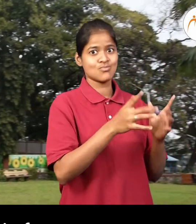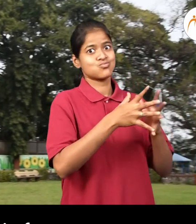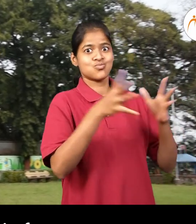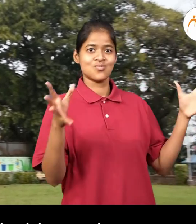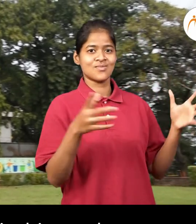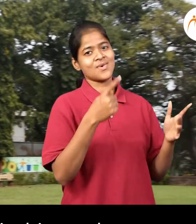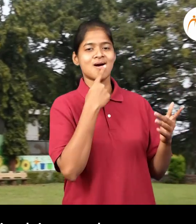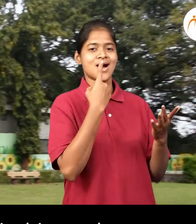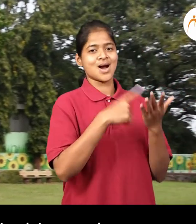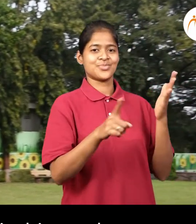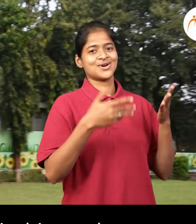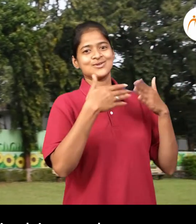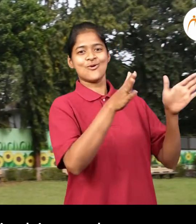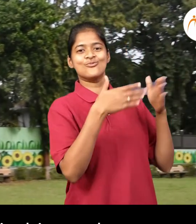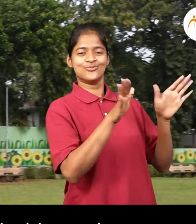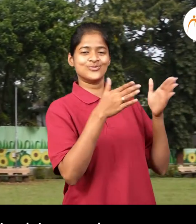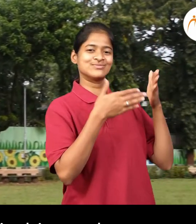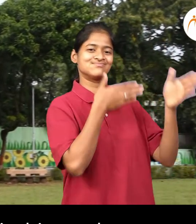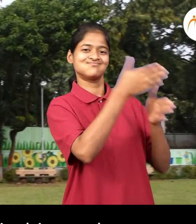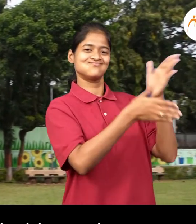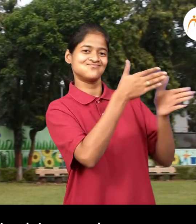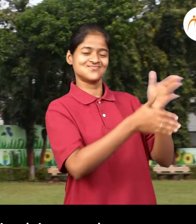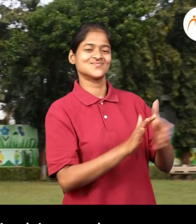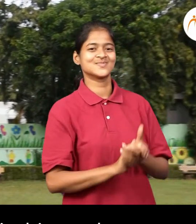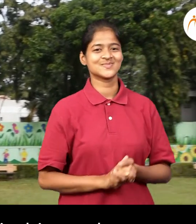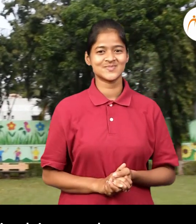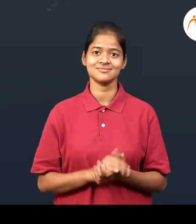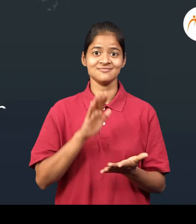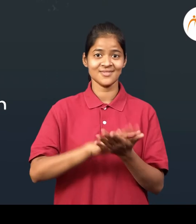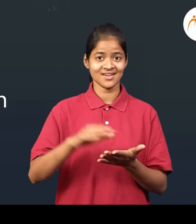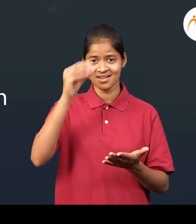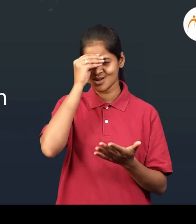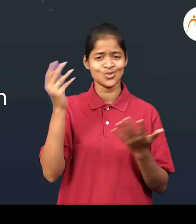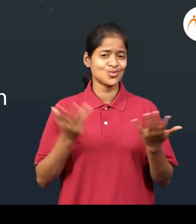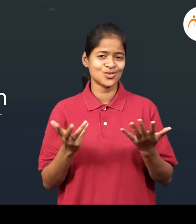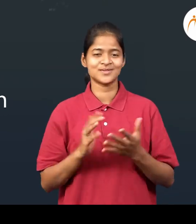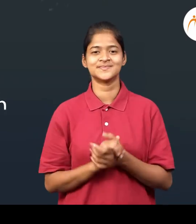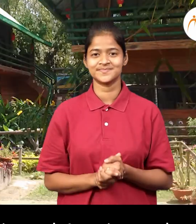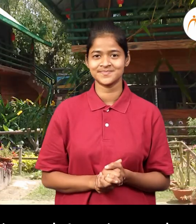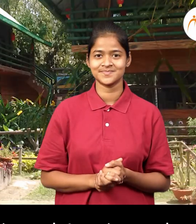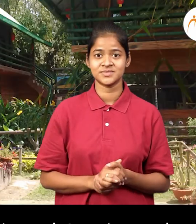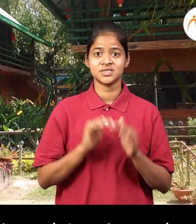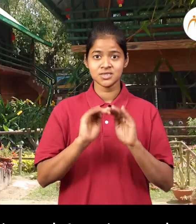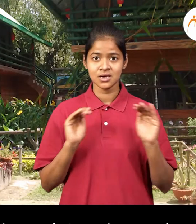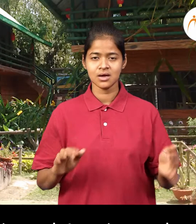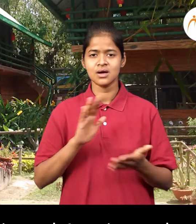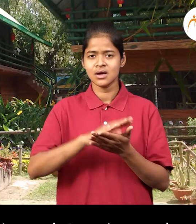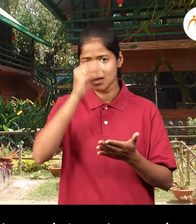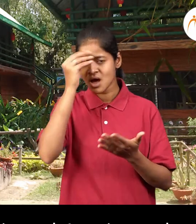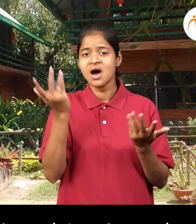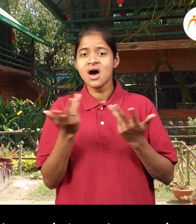anyone can visit this garden what did we learn children